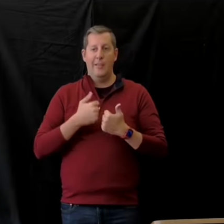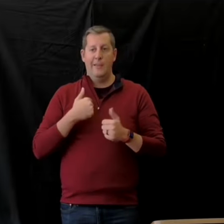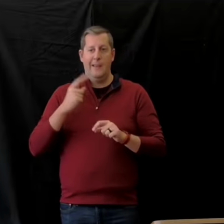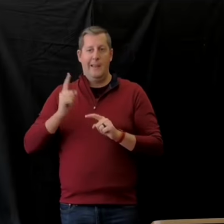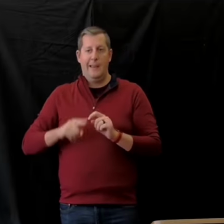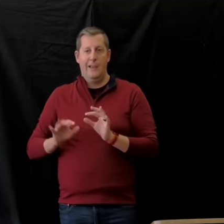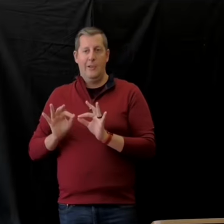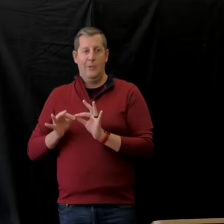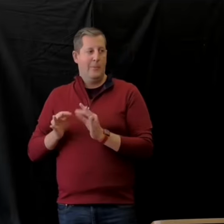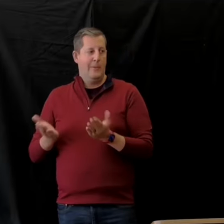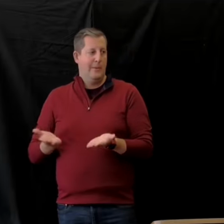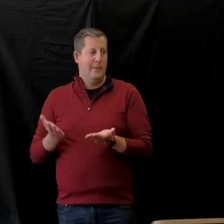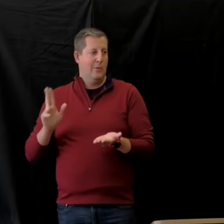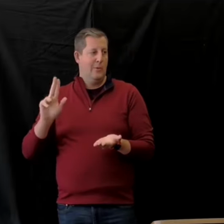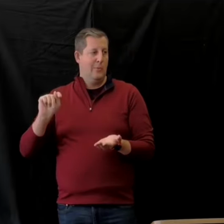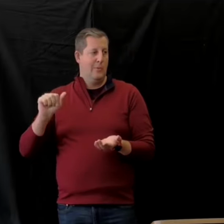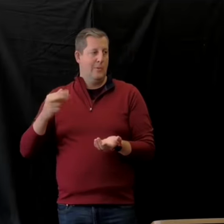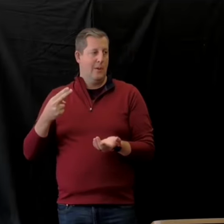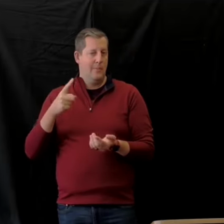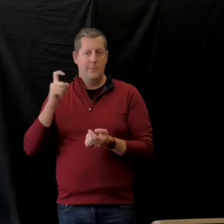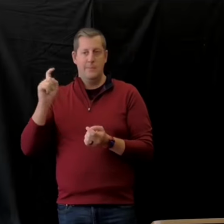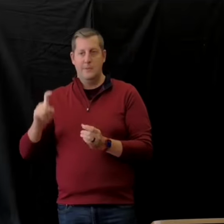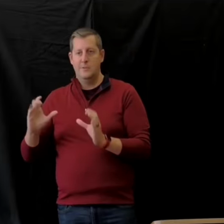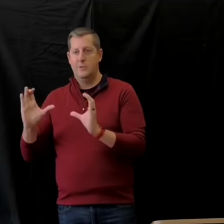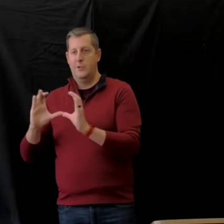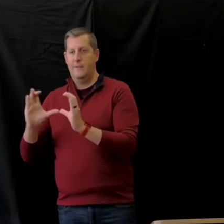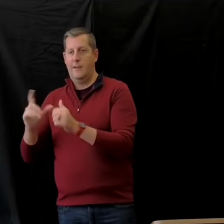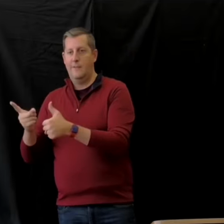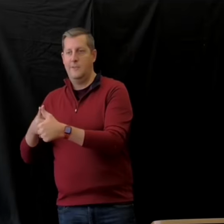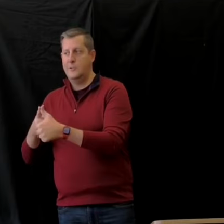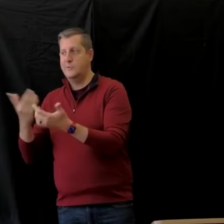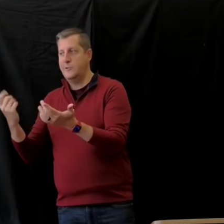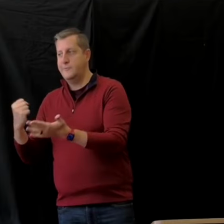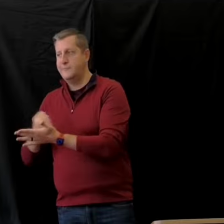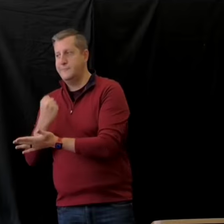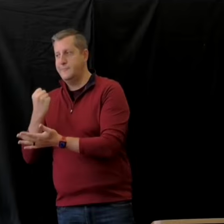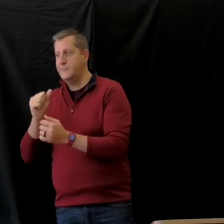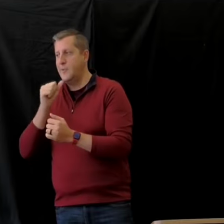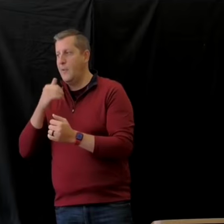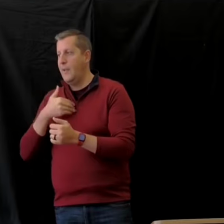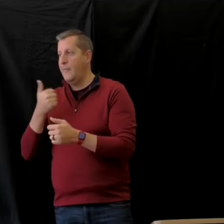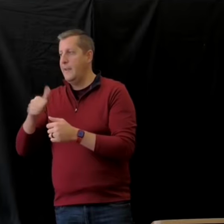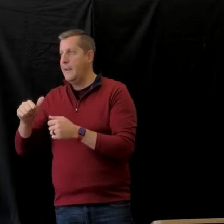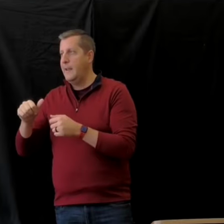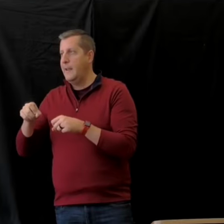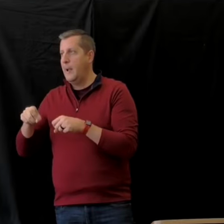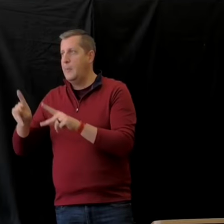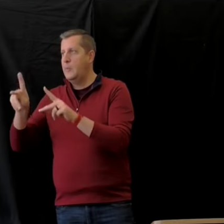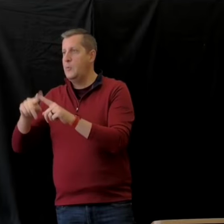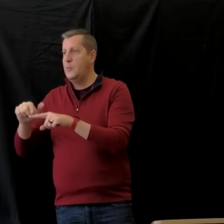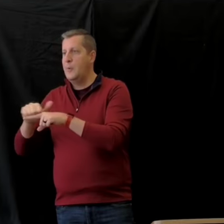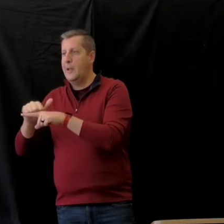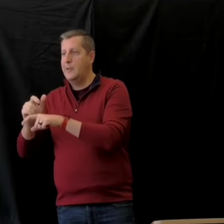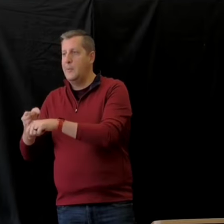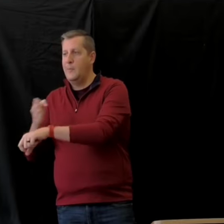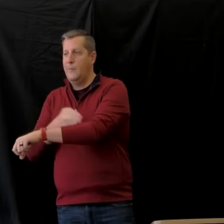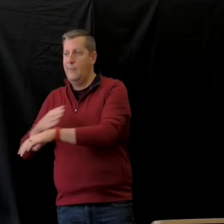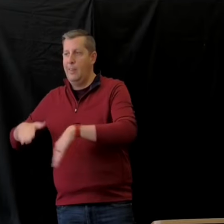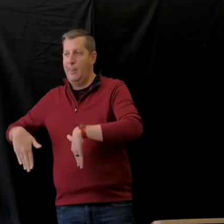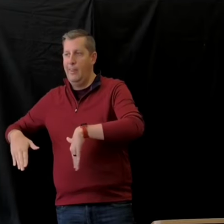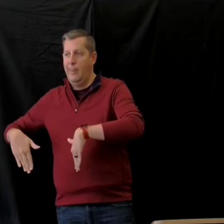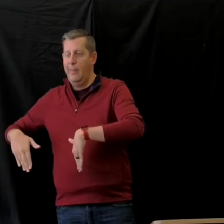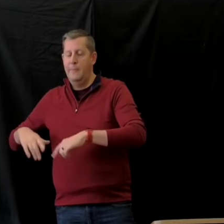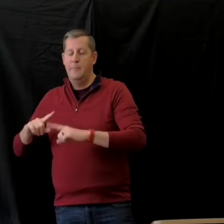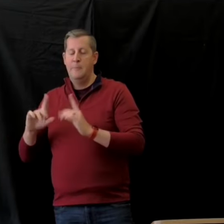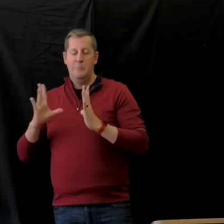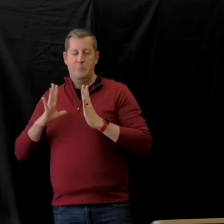also had to improve myself. It was really a challenge because you have to be certified to interpret. So I wasn't able to get